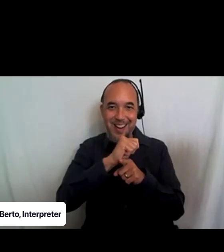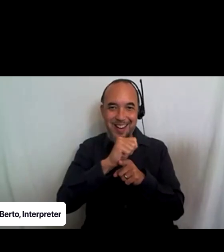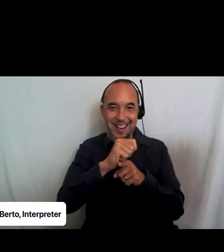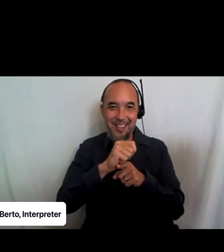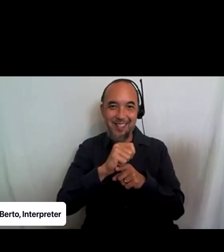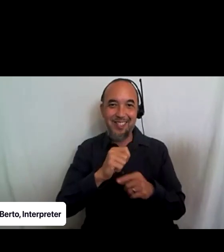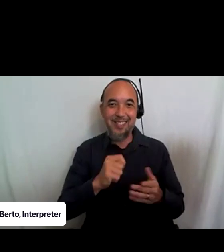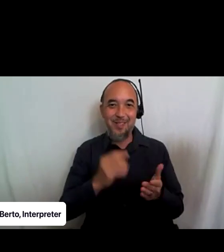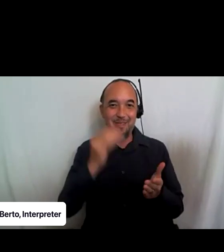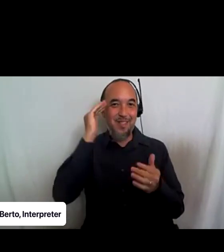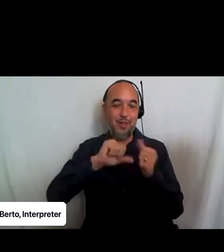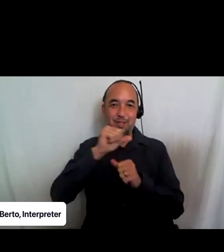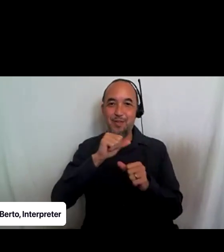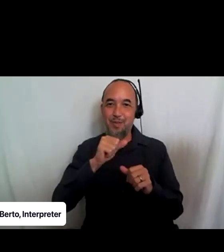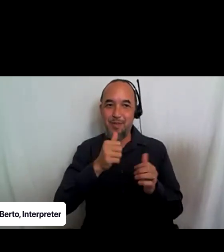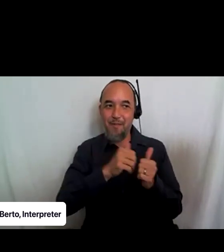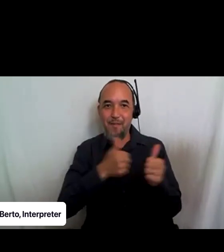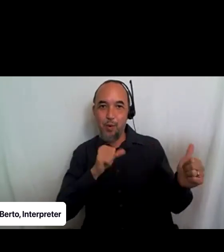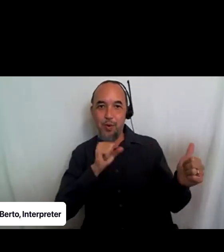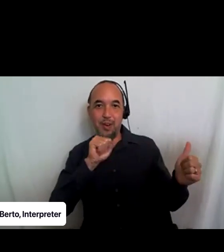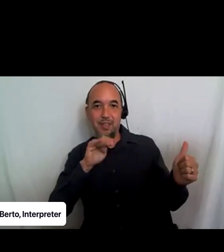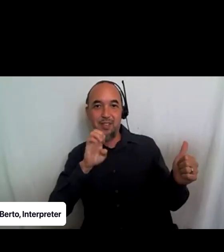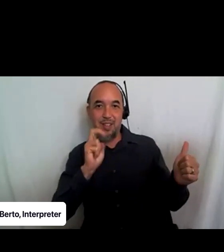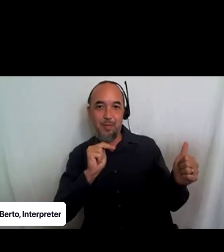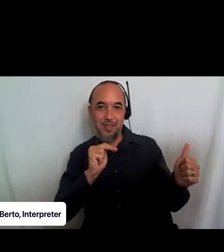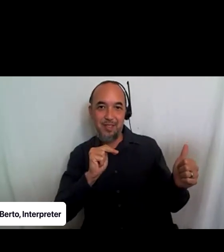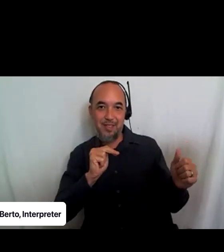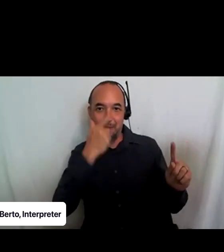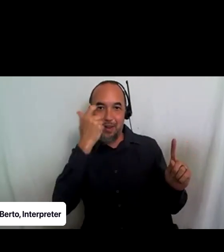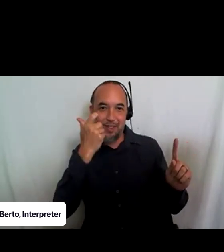away from Samson. He can't hold a sword because he almost killed us. He threw his sword in the air